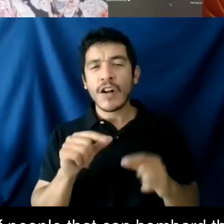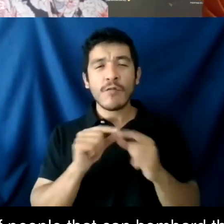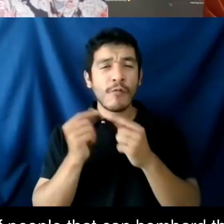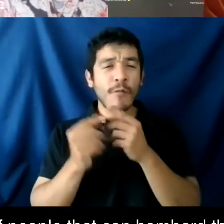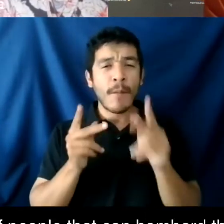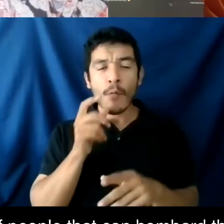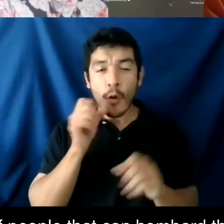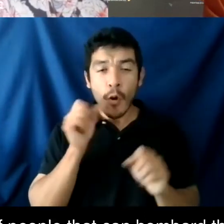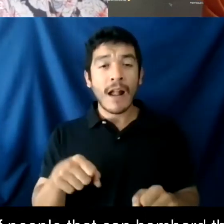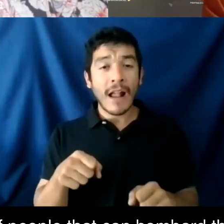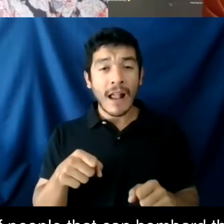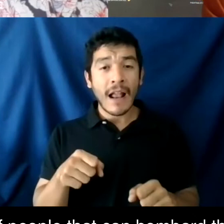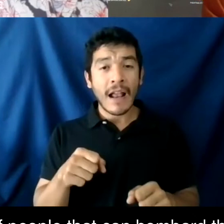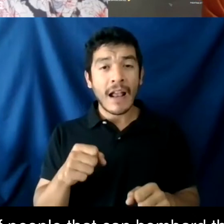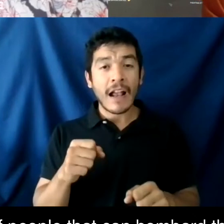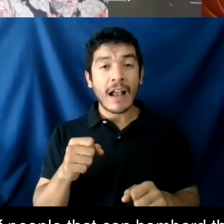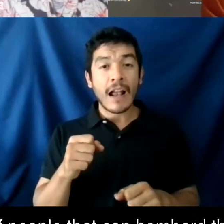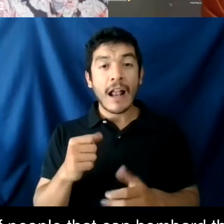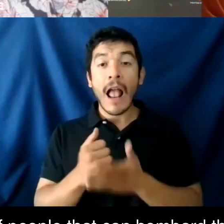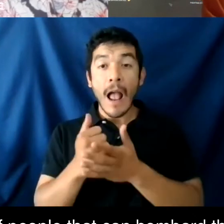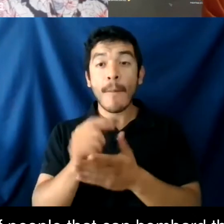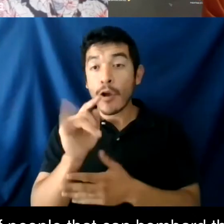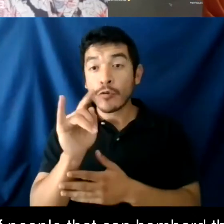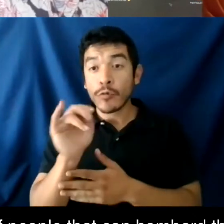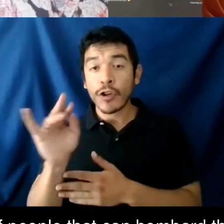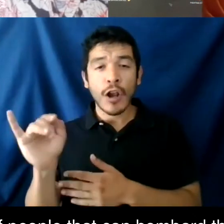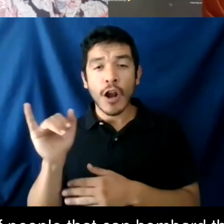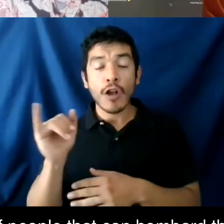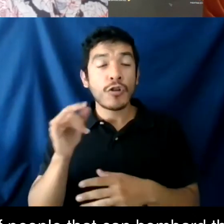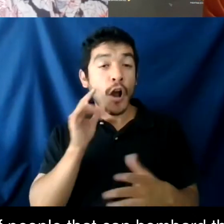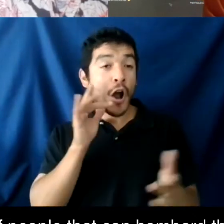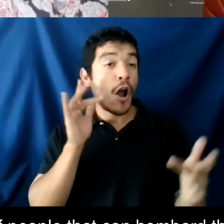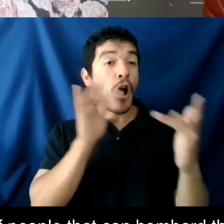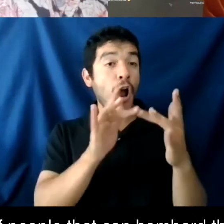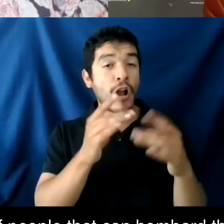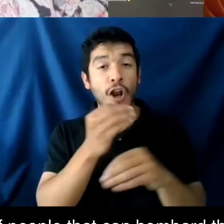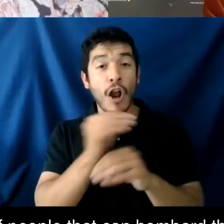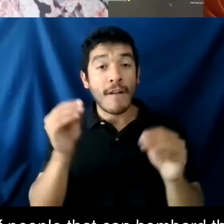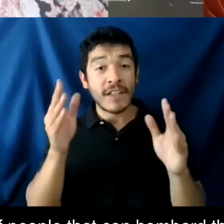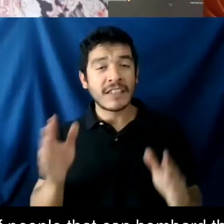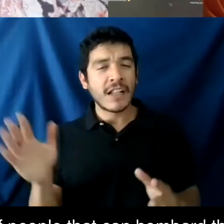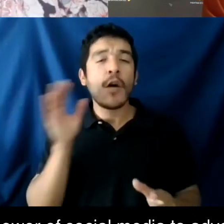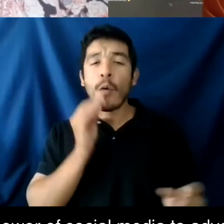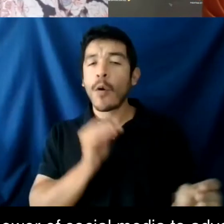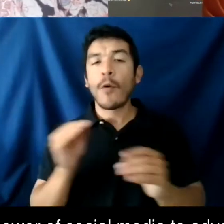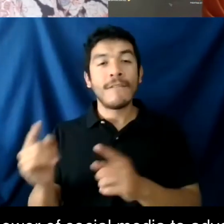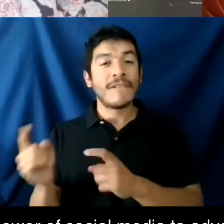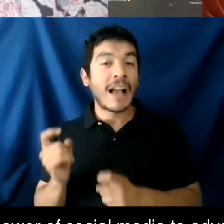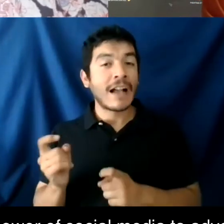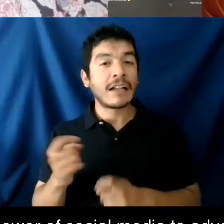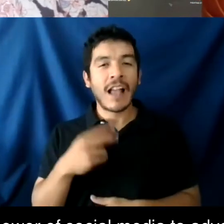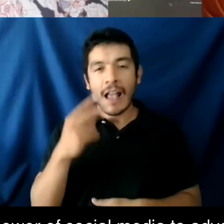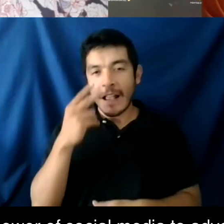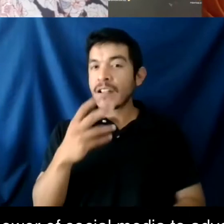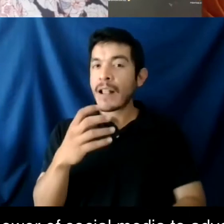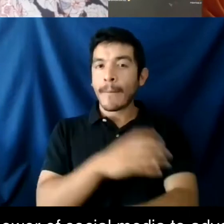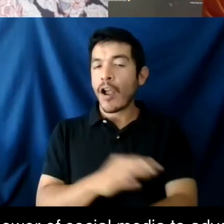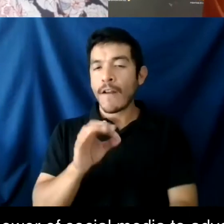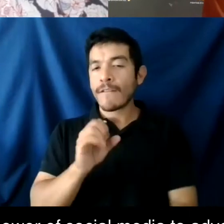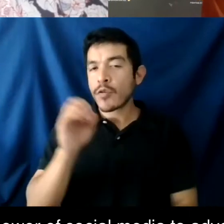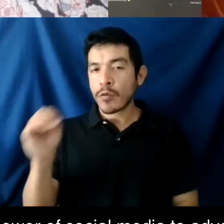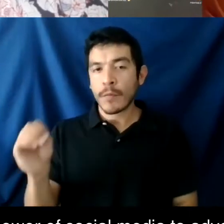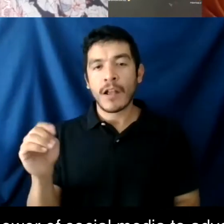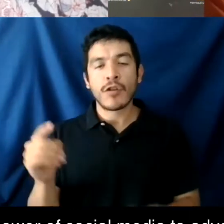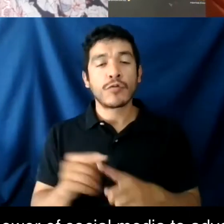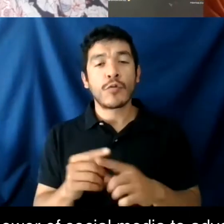people that can bombard the Twitter and also call the offices, they move fast. So I've seen the power of social media